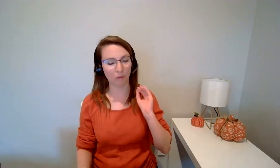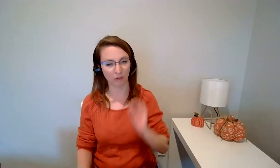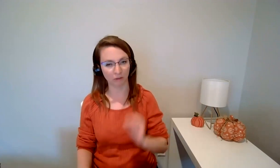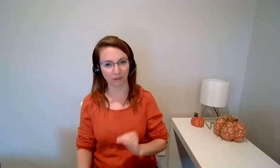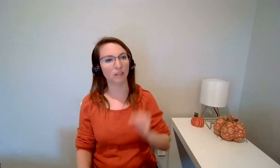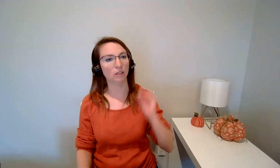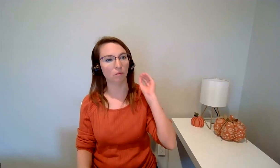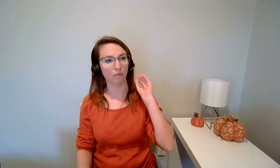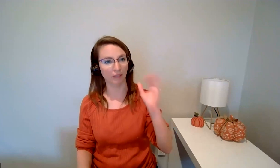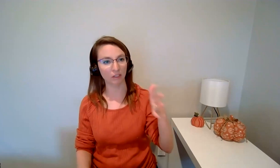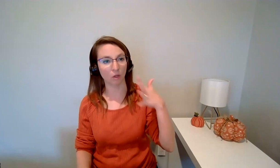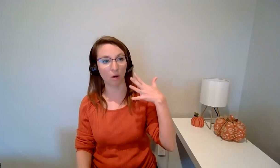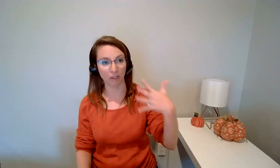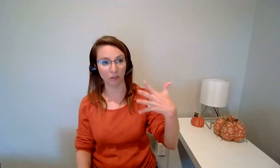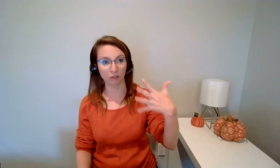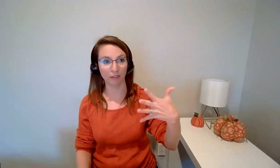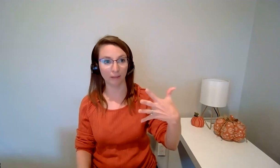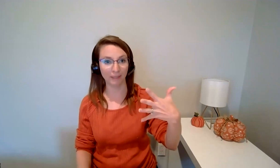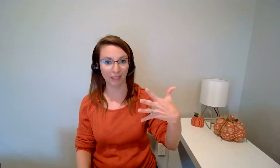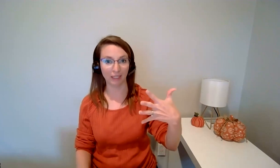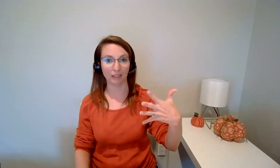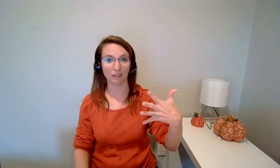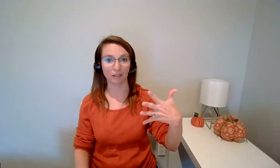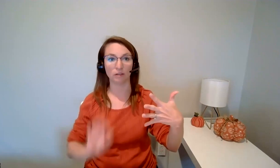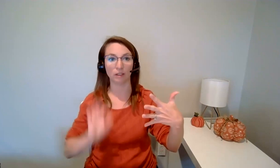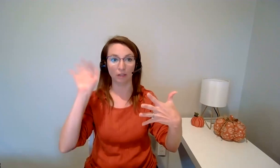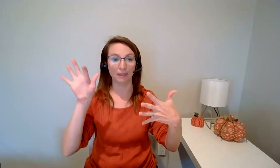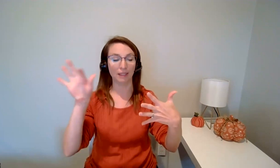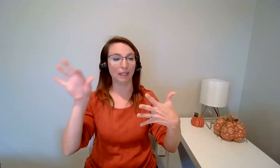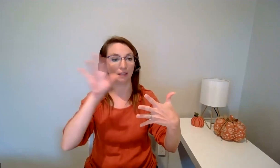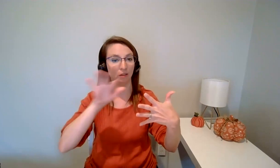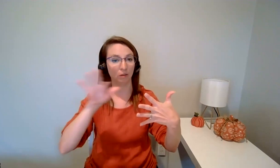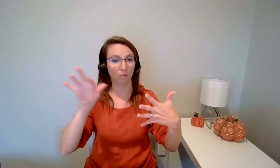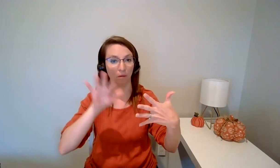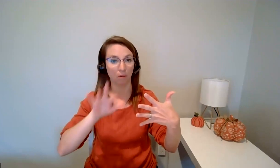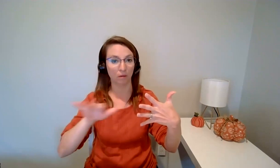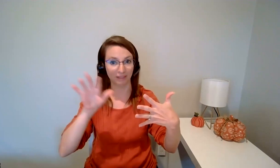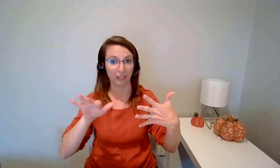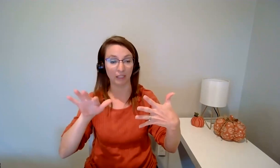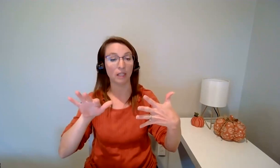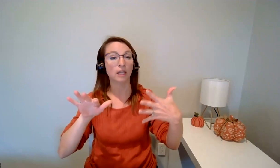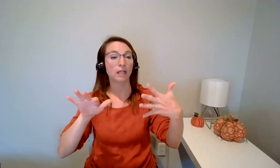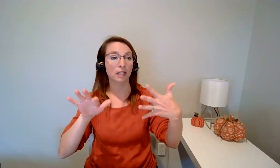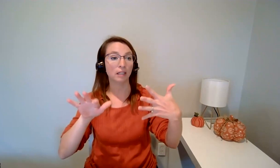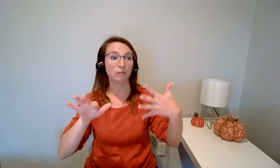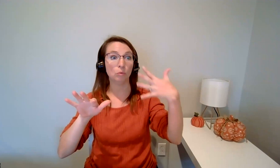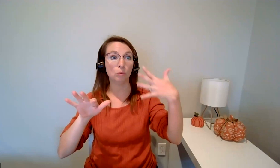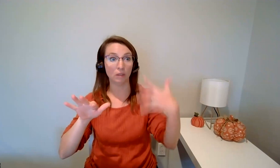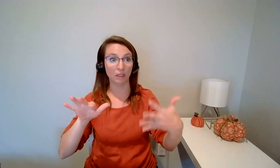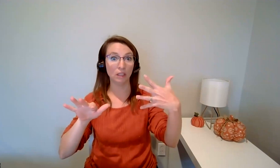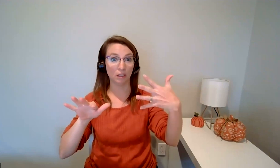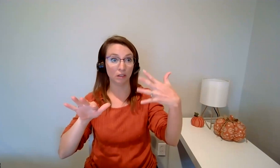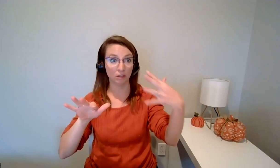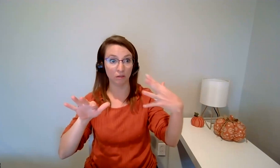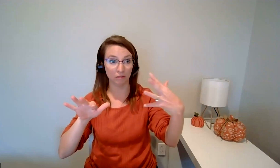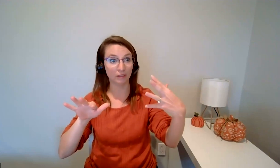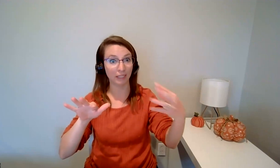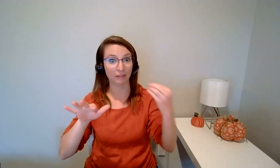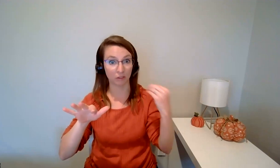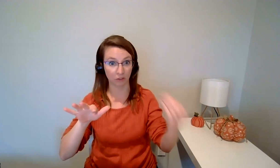when you're listing, you list on your non-dominant hand so that your dominant hand can do all of the signing. And if you need to use this hand to show